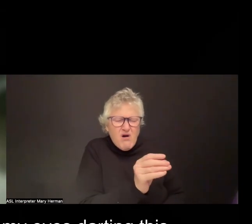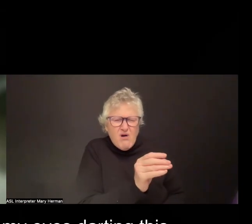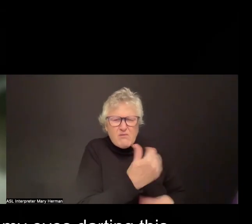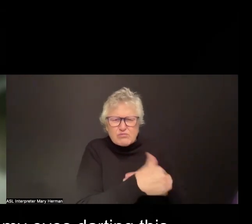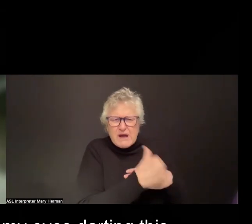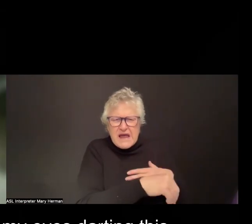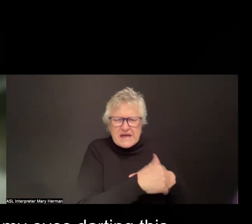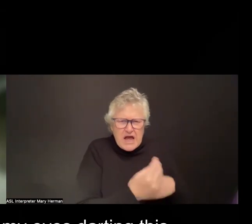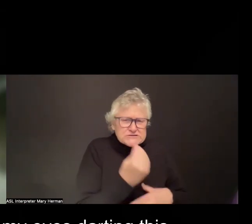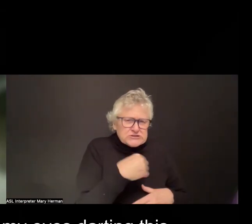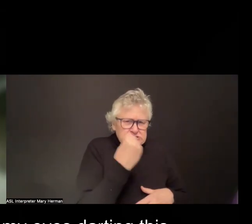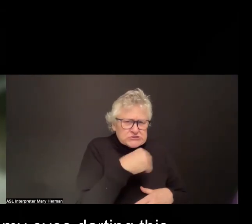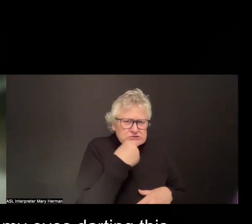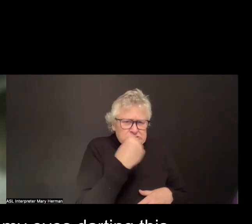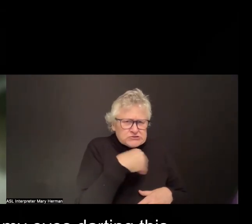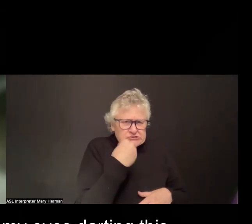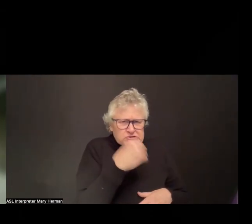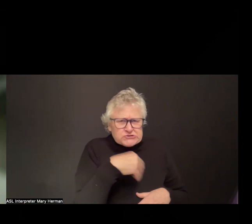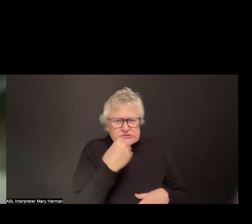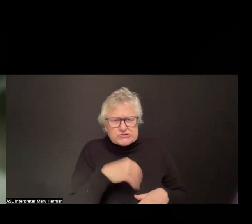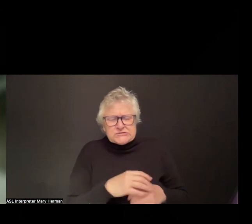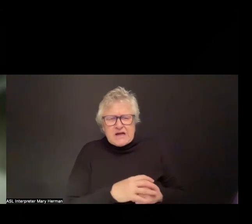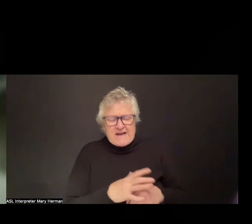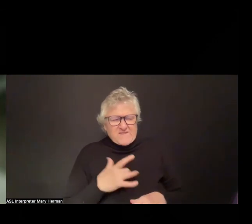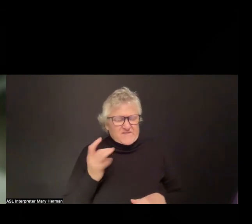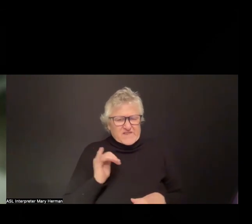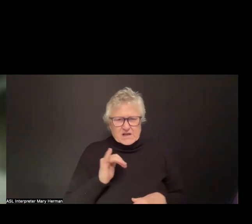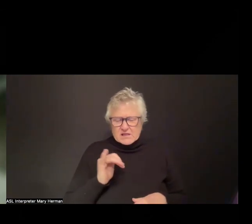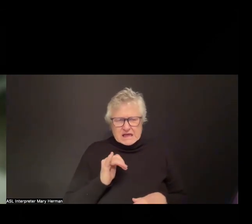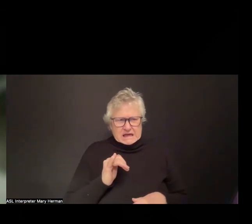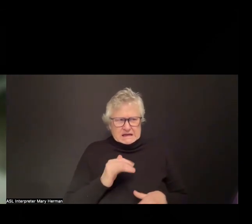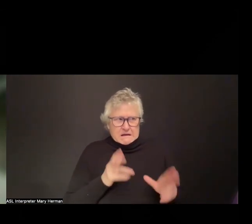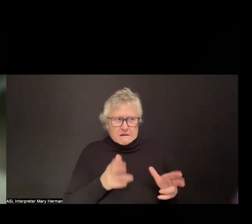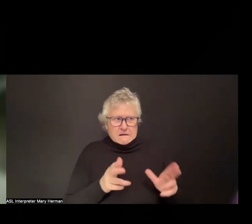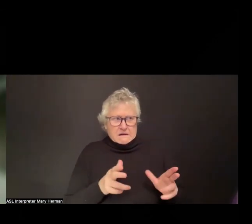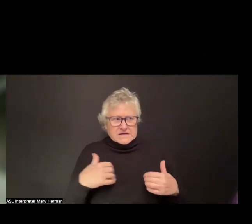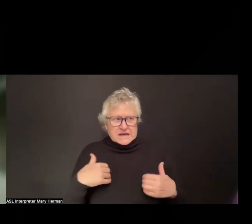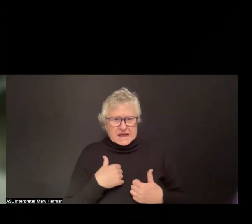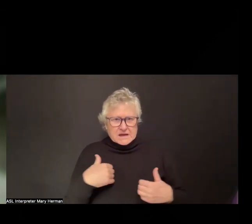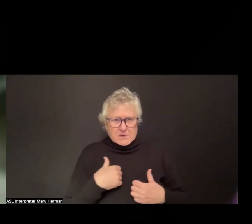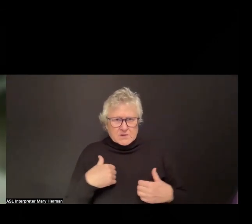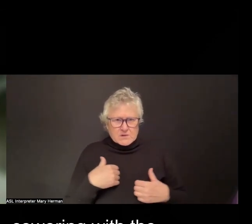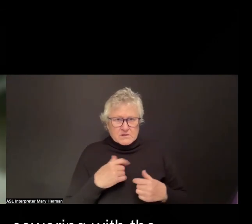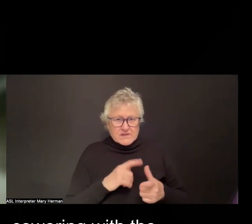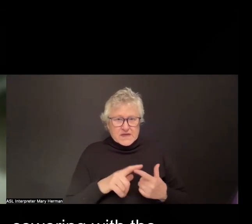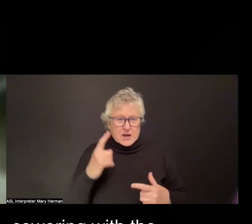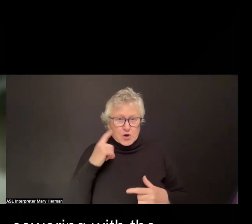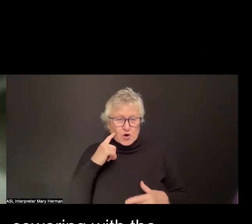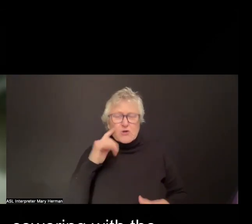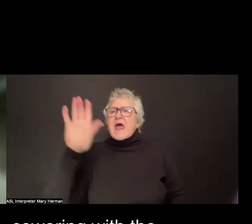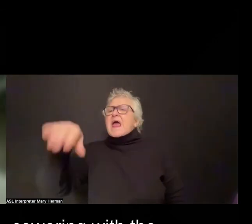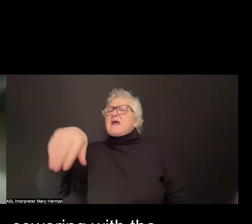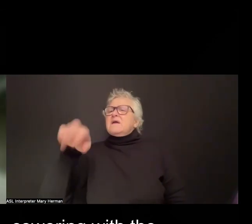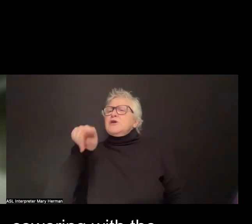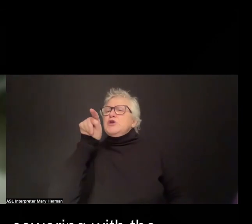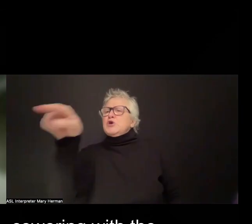shop, my eyes darting this way and that like a hunted animal cornered in a glade. "Here, you," a man said. I stared up at him,